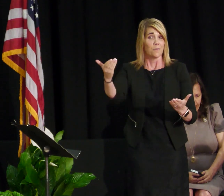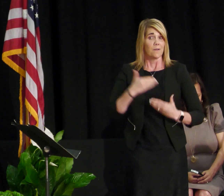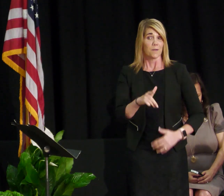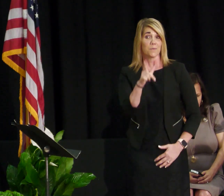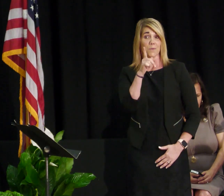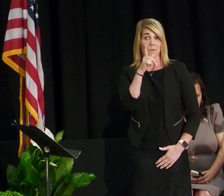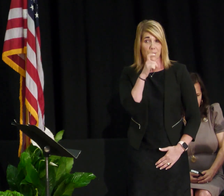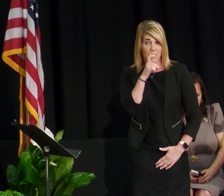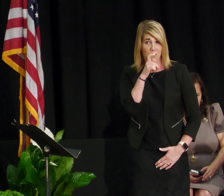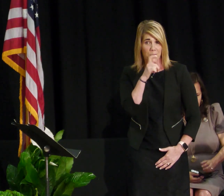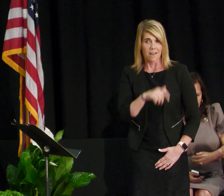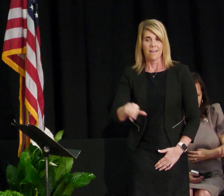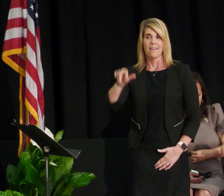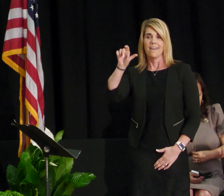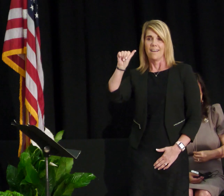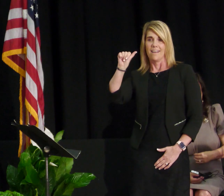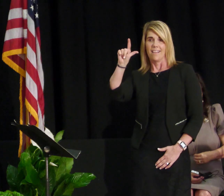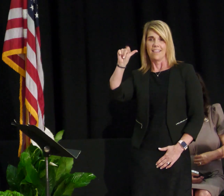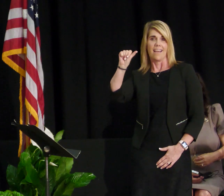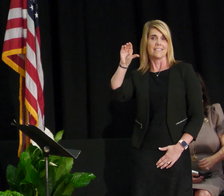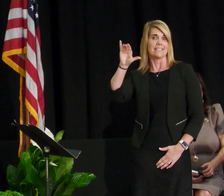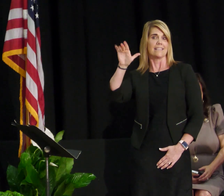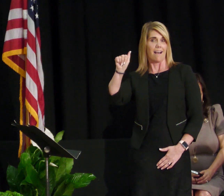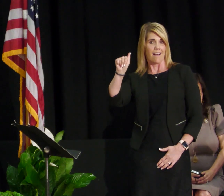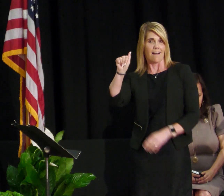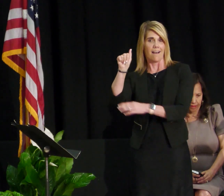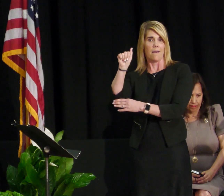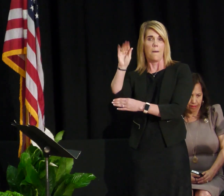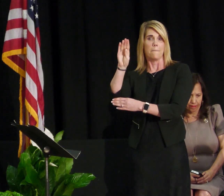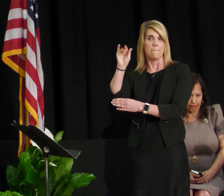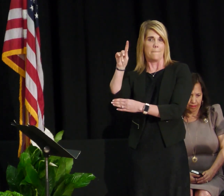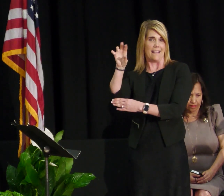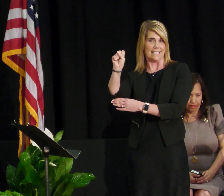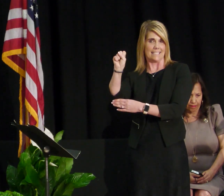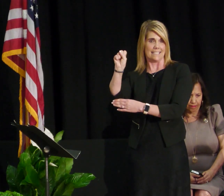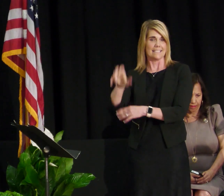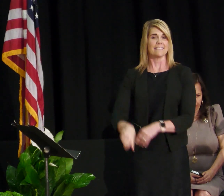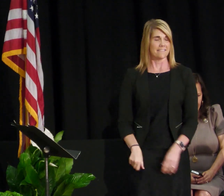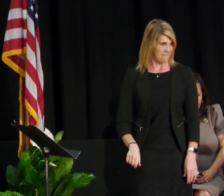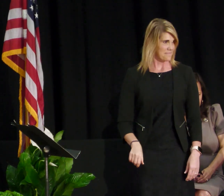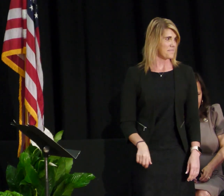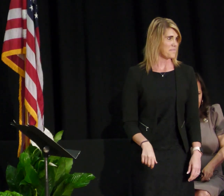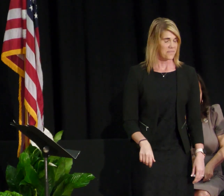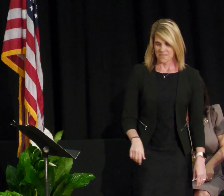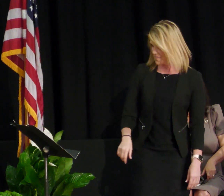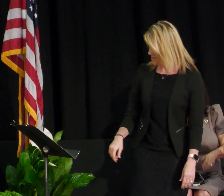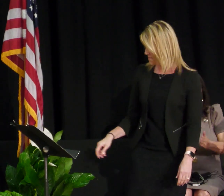a student's store. Please help me in welcoming Alicia Bates.